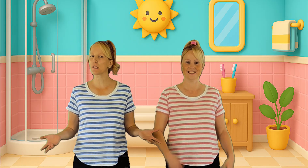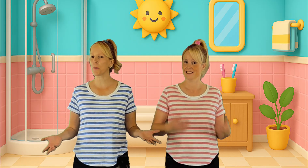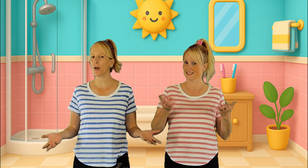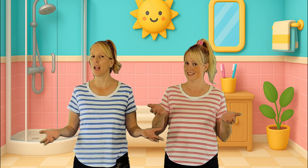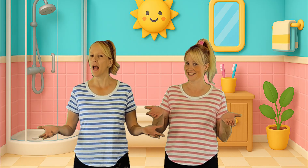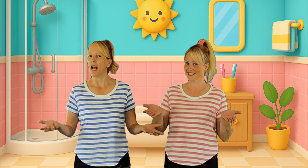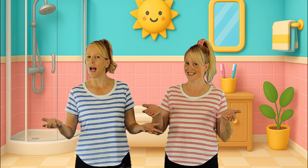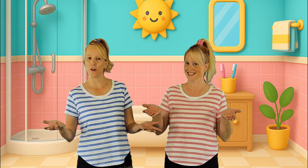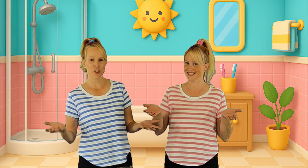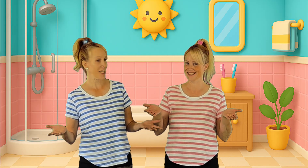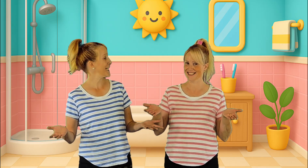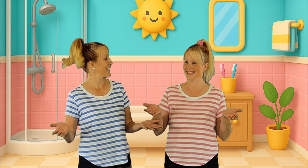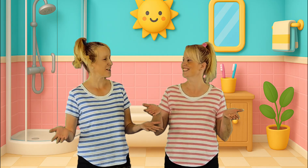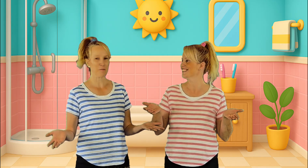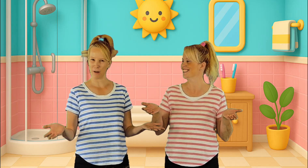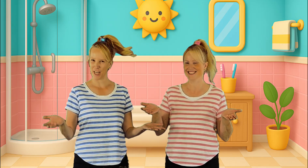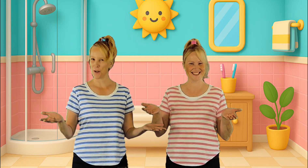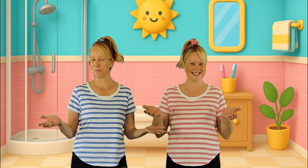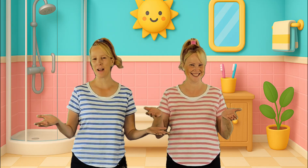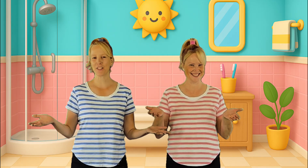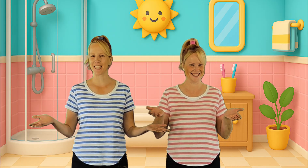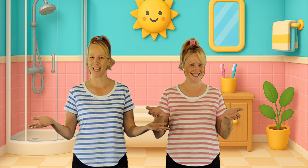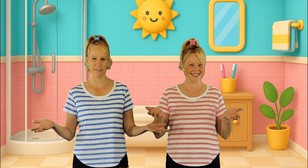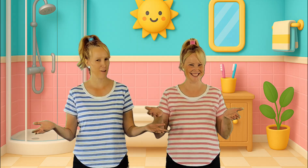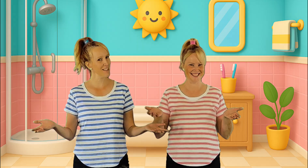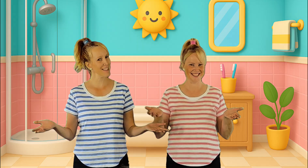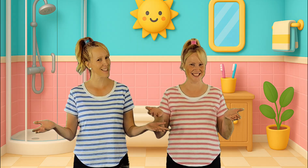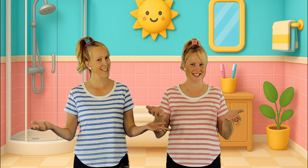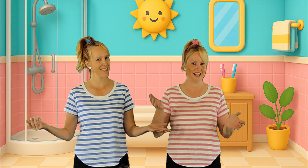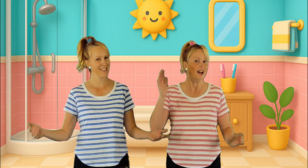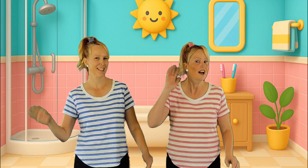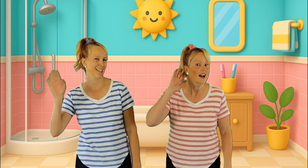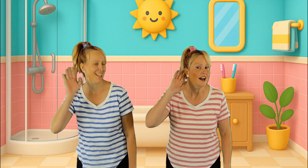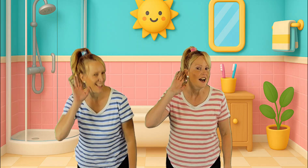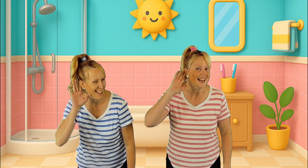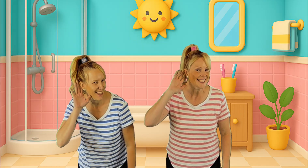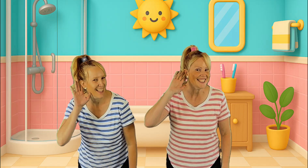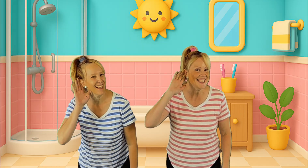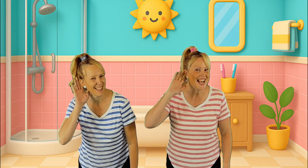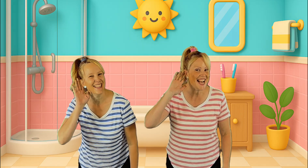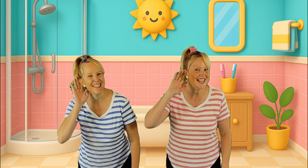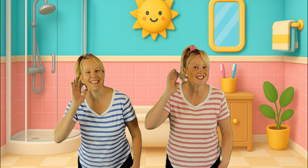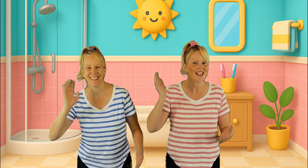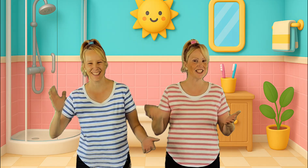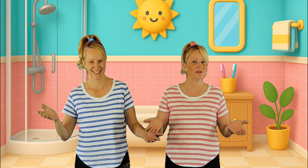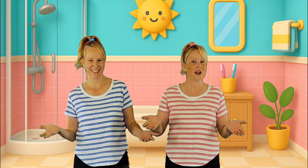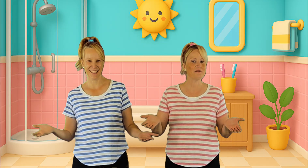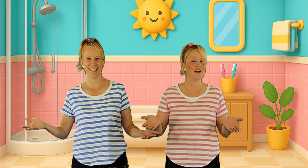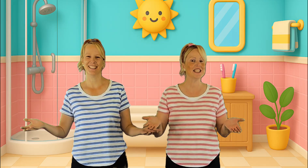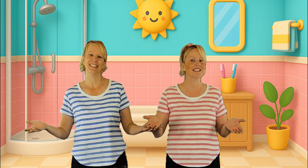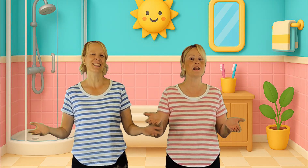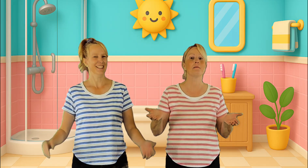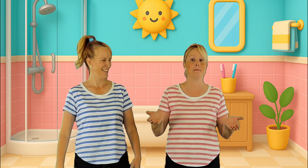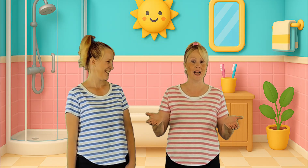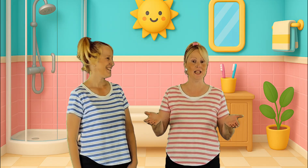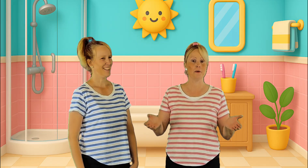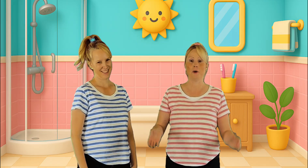spot our cheeky little Milo mouse today, friends? Yes, that's right, friends. Milo popped